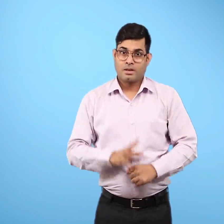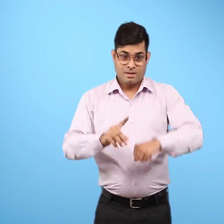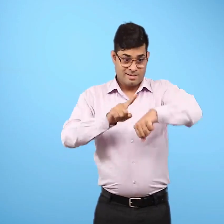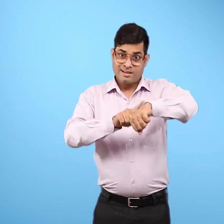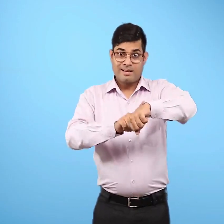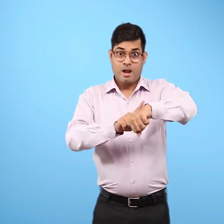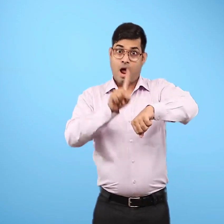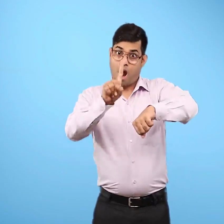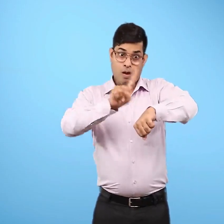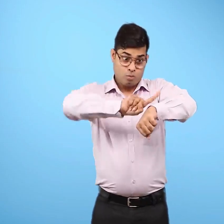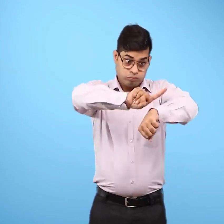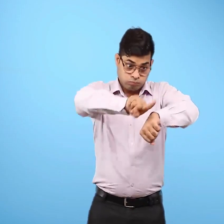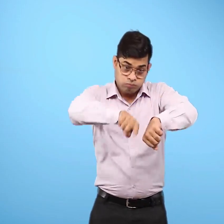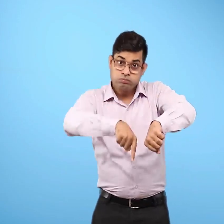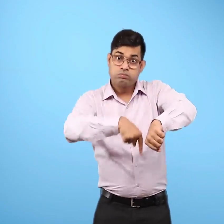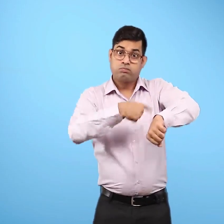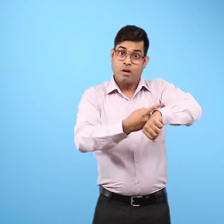how many times does it beat in 1 hour?